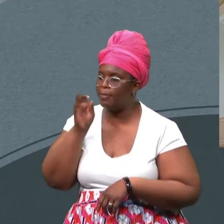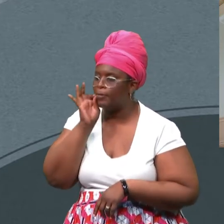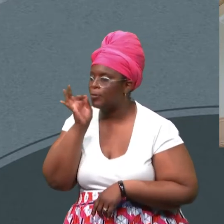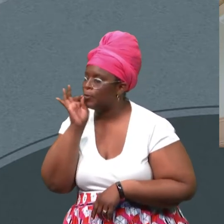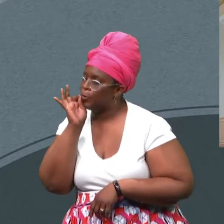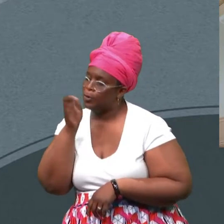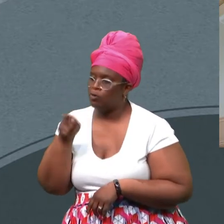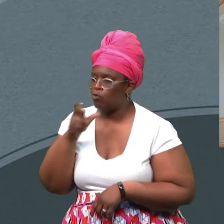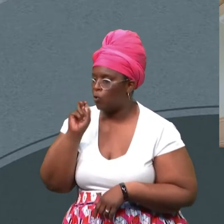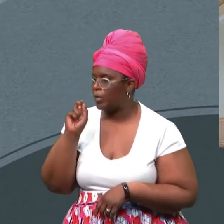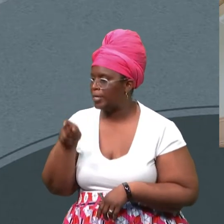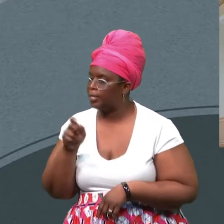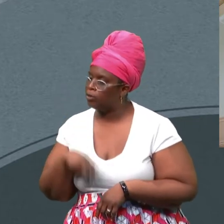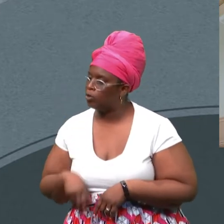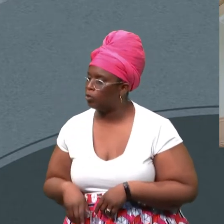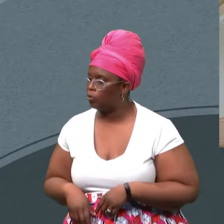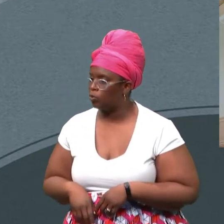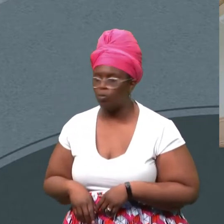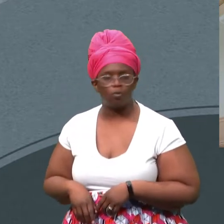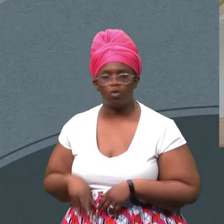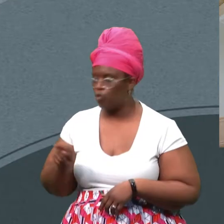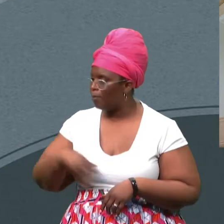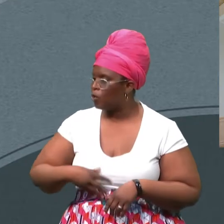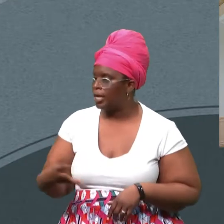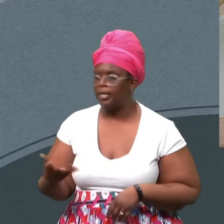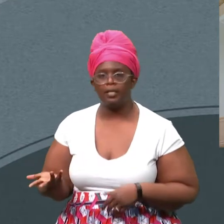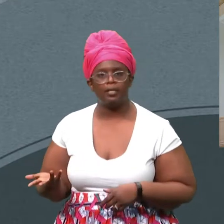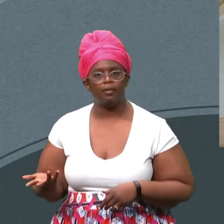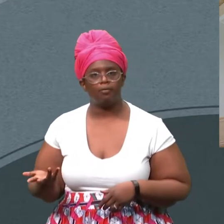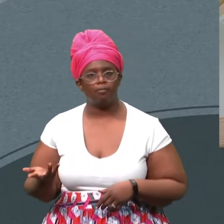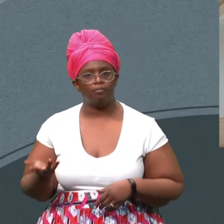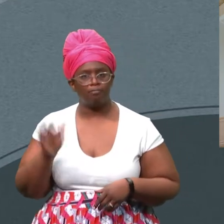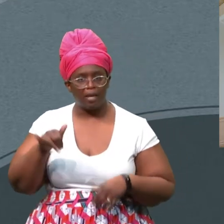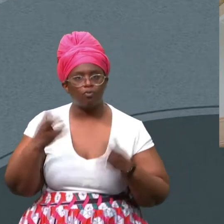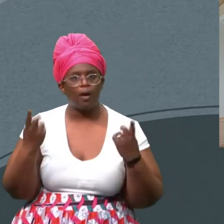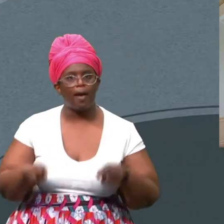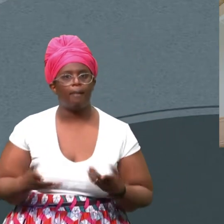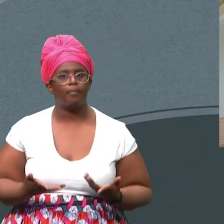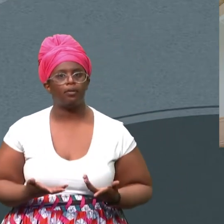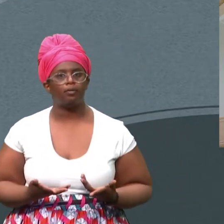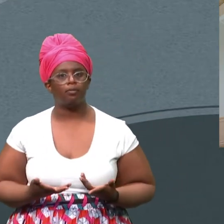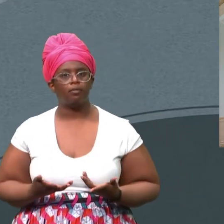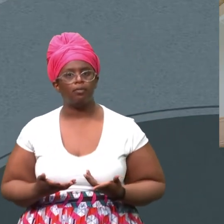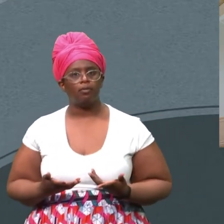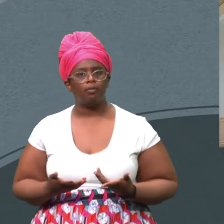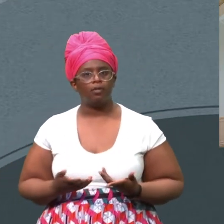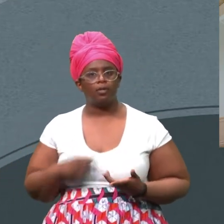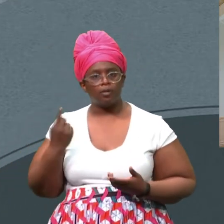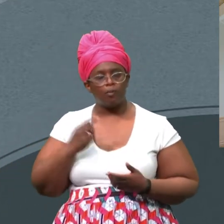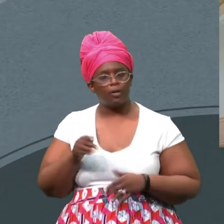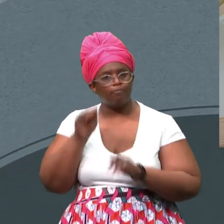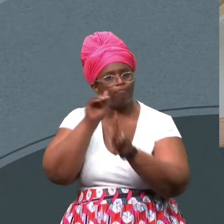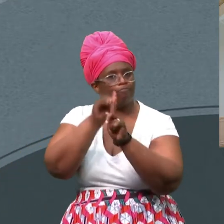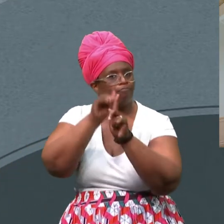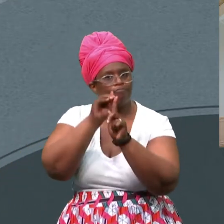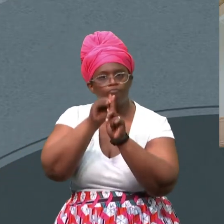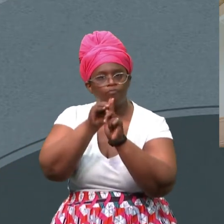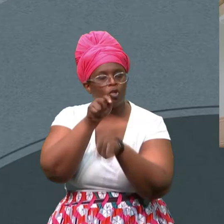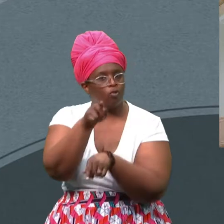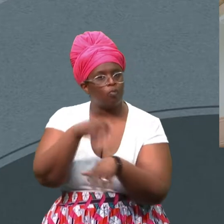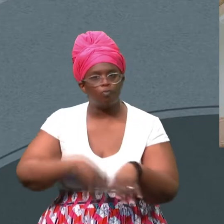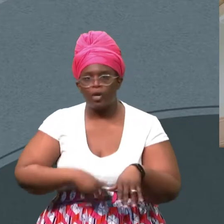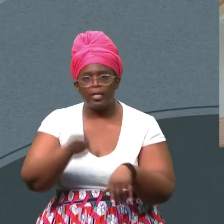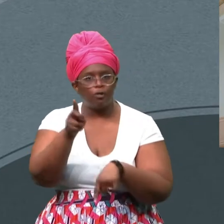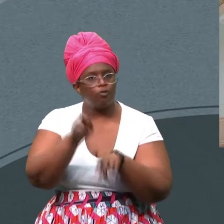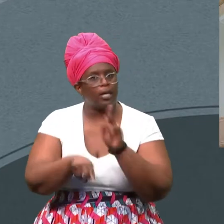yet you're being held accountable for what's in you. I think oftentimes we have people around us that are so